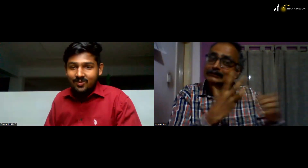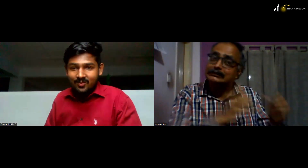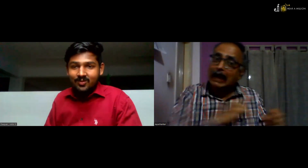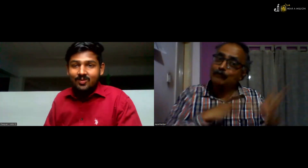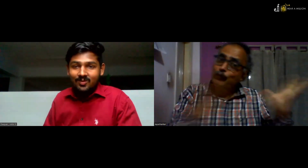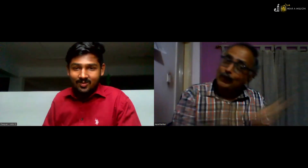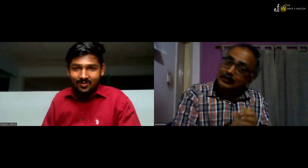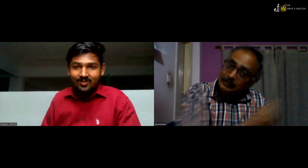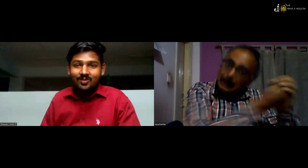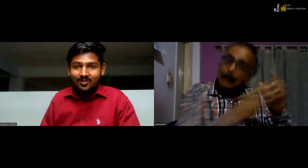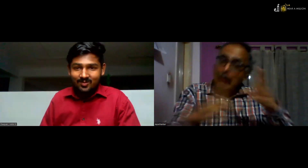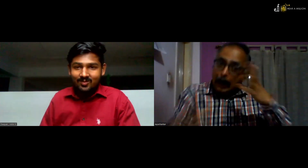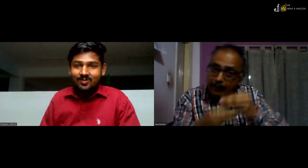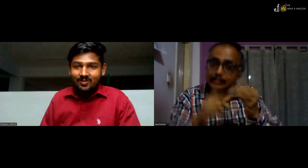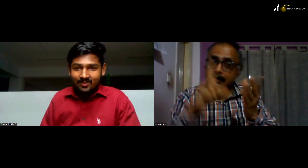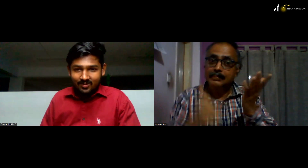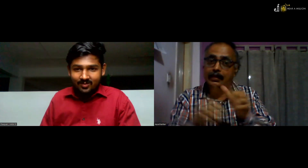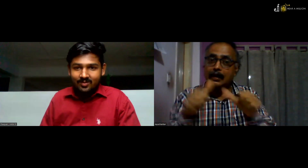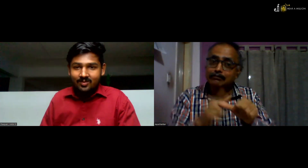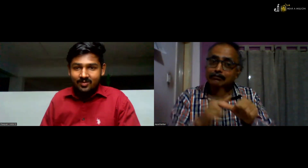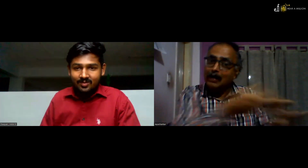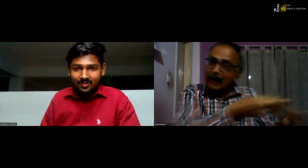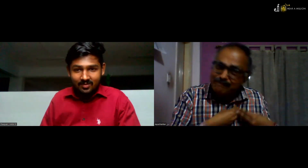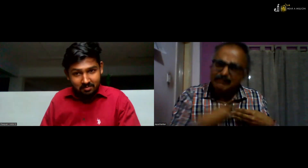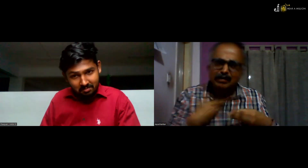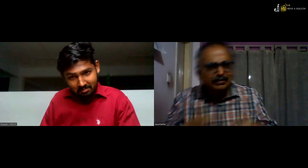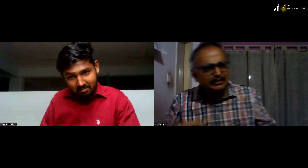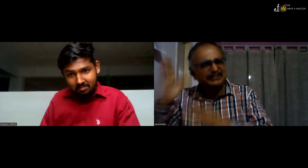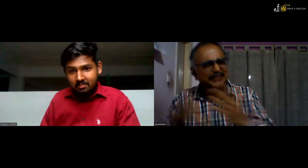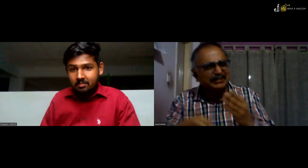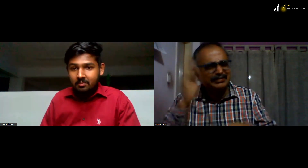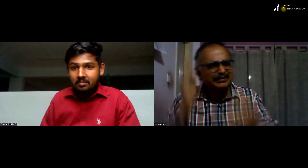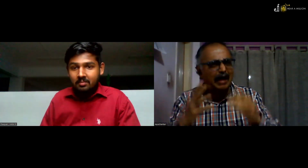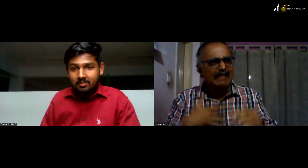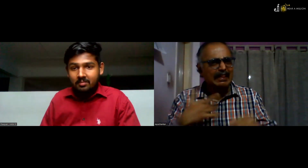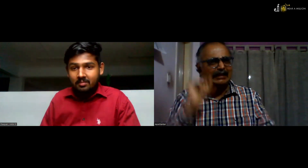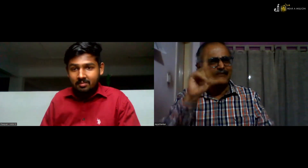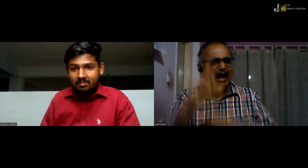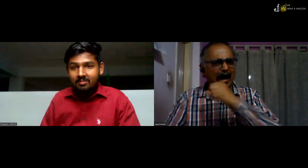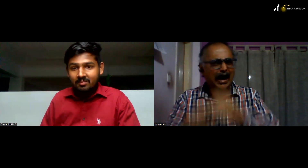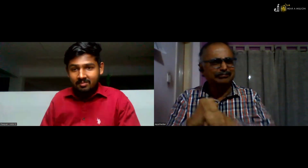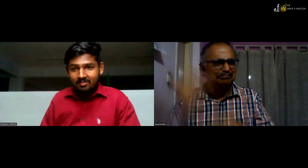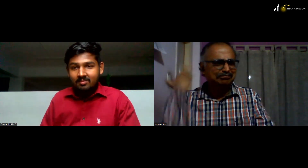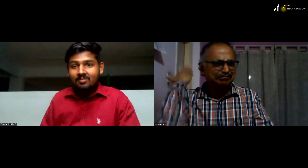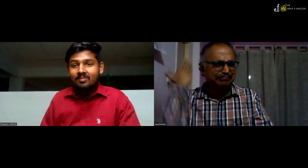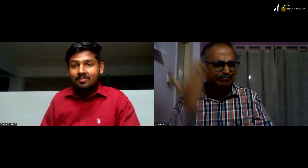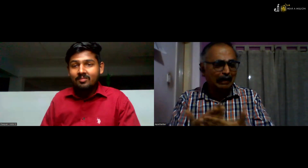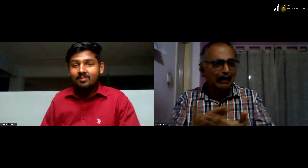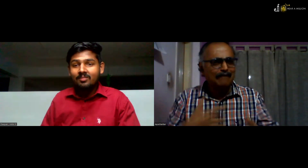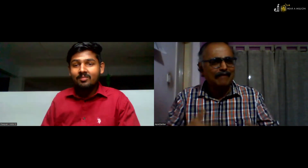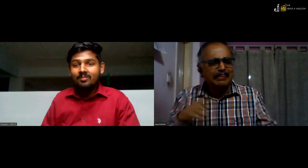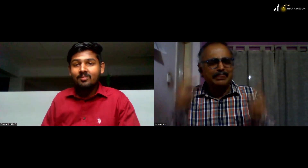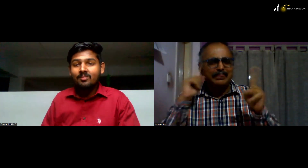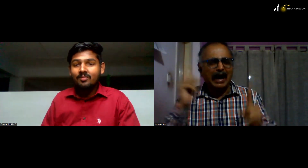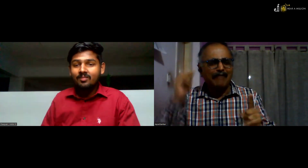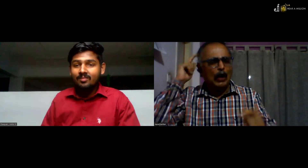the trips, with the people. You have to take a group of people along for the trip. And then, so